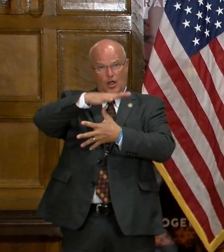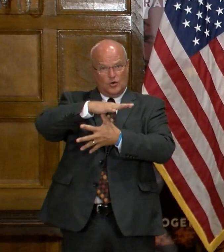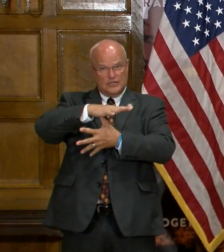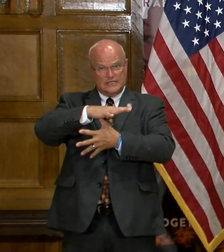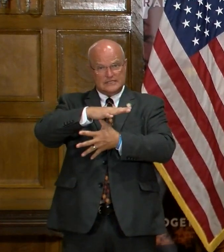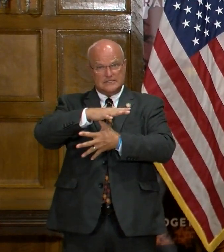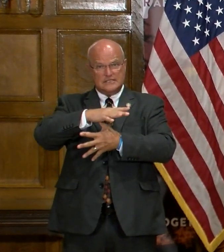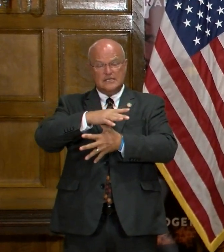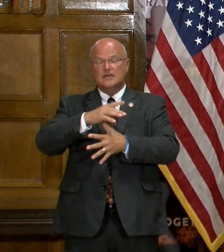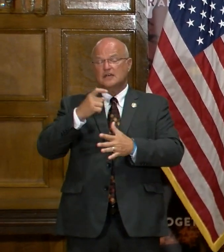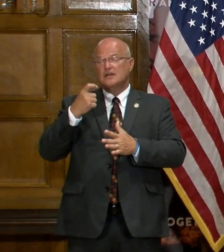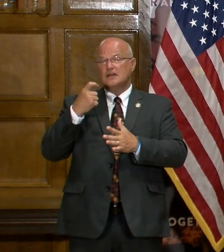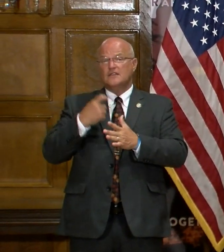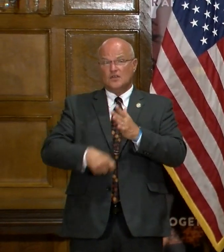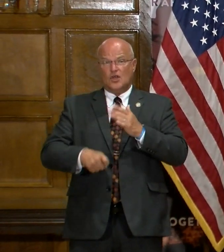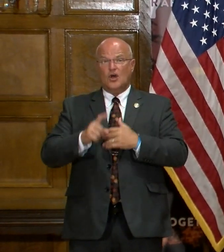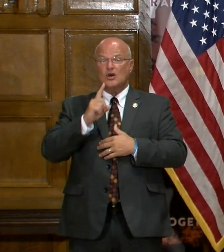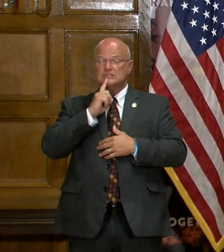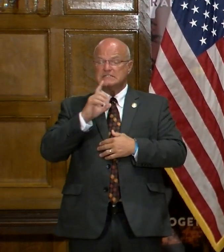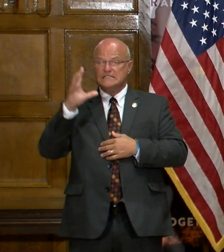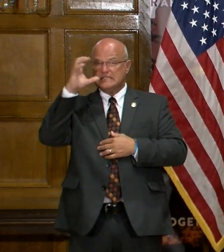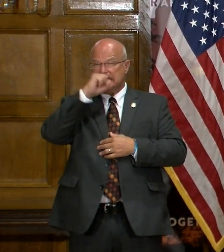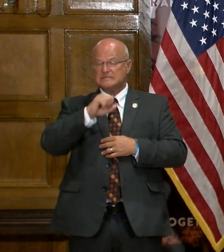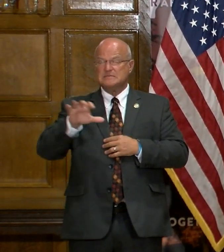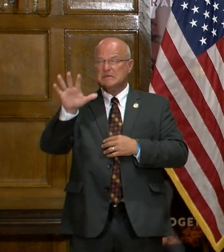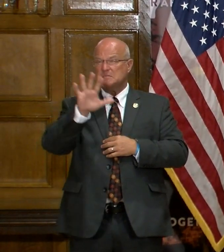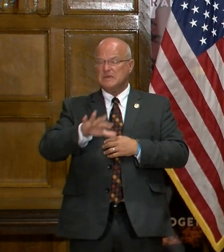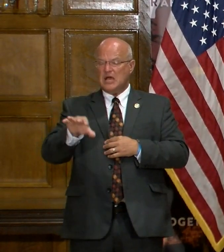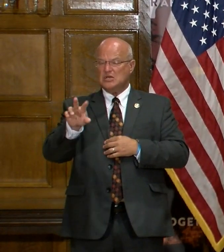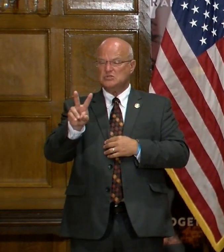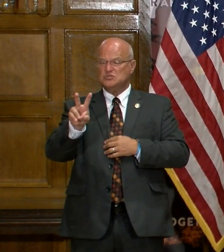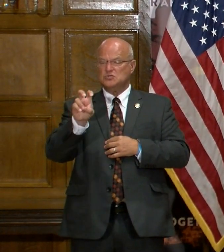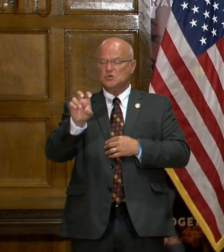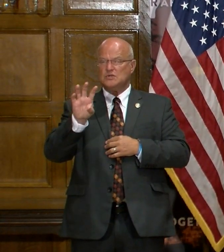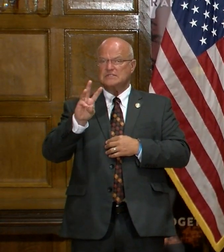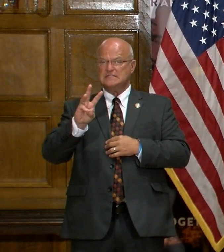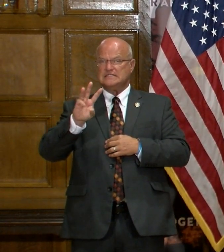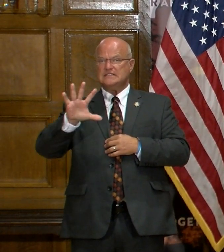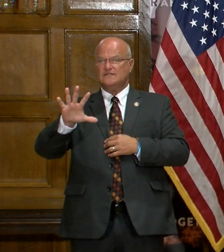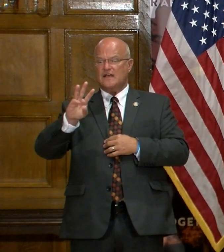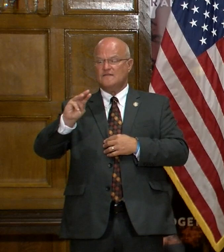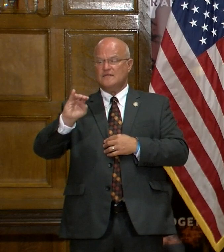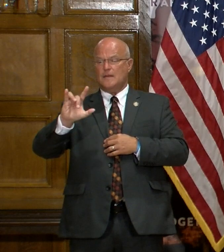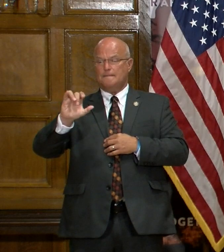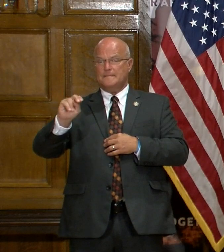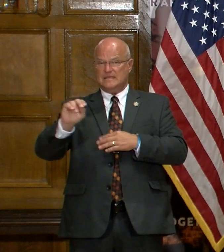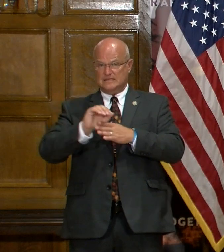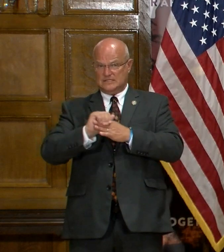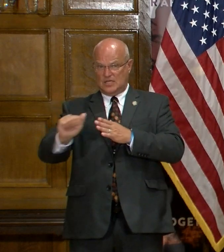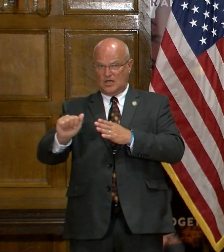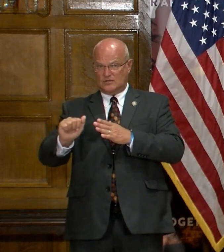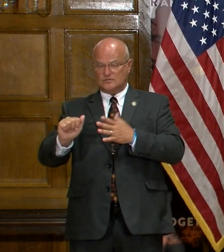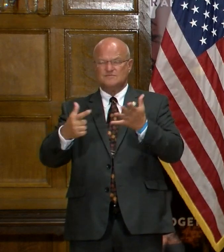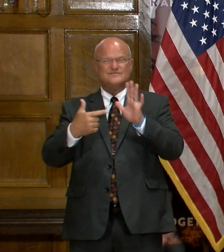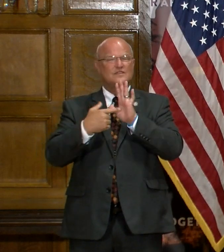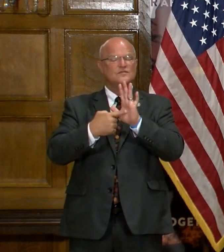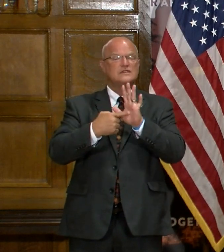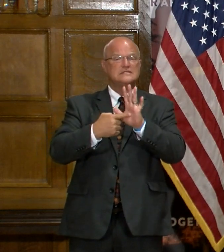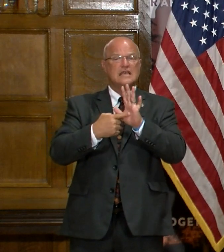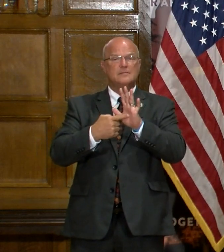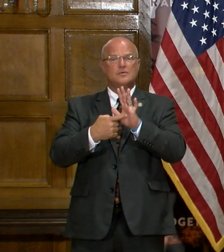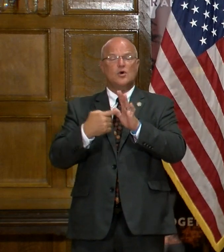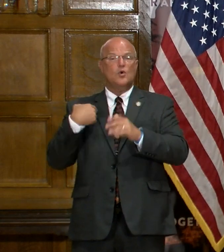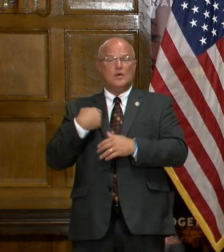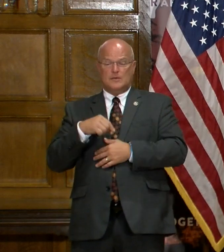priorities. The cost is estimated to be $265 million. And for example, we have